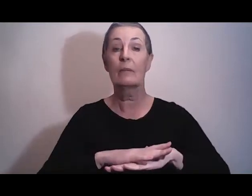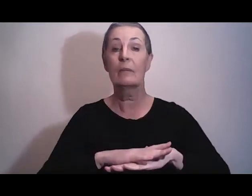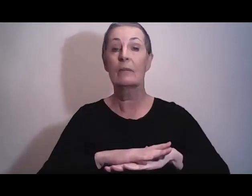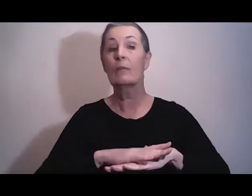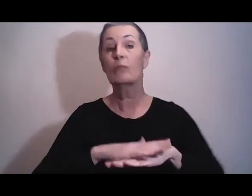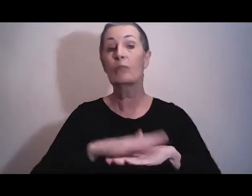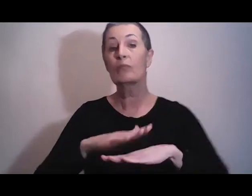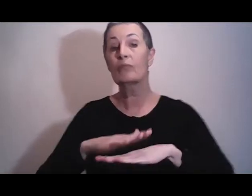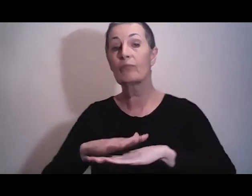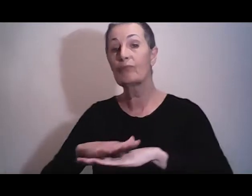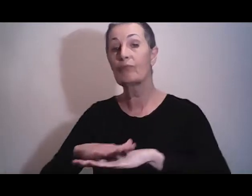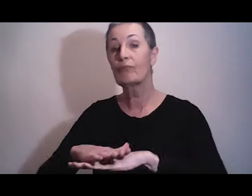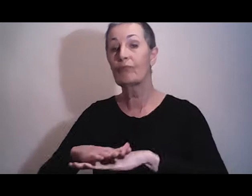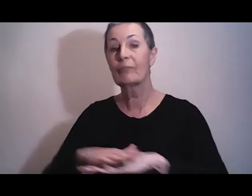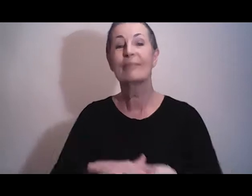can see.